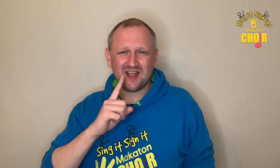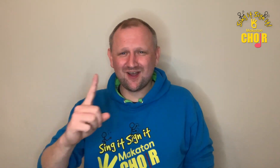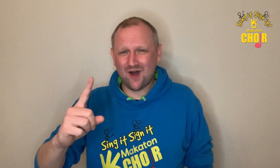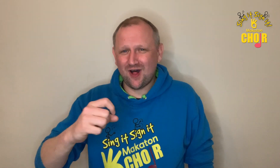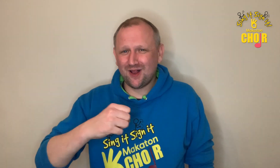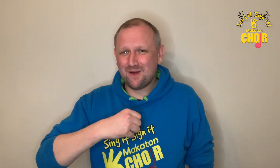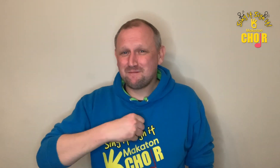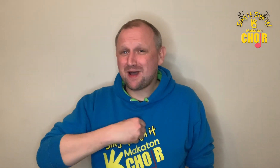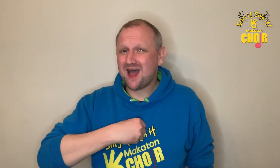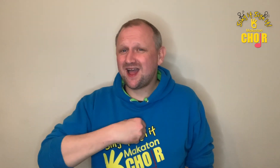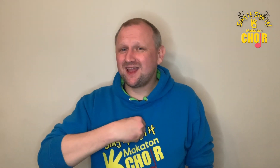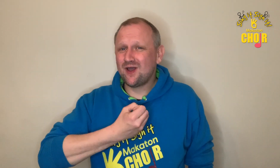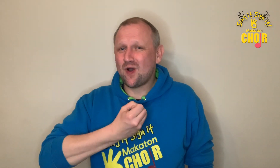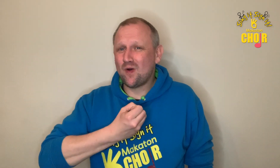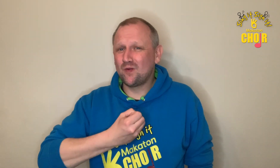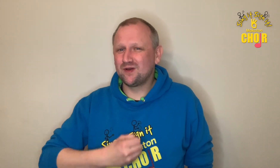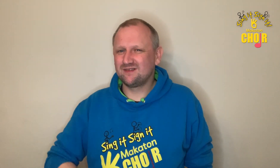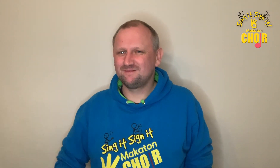I call my home